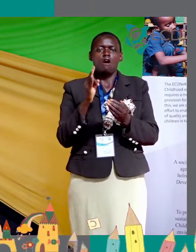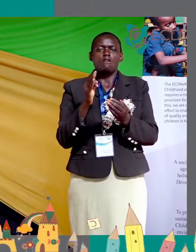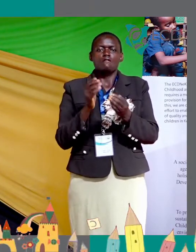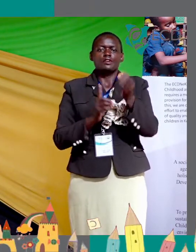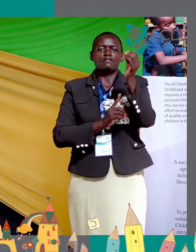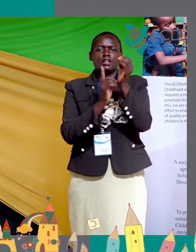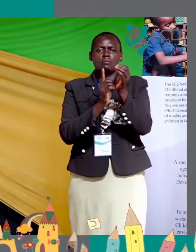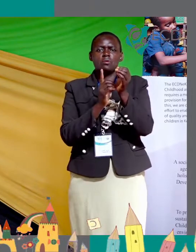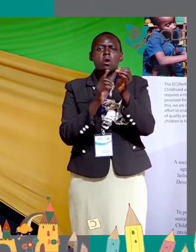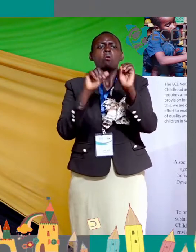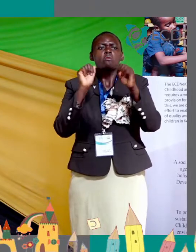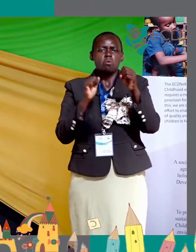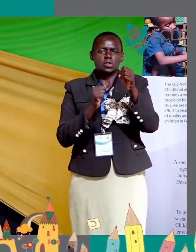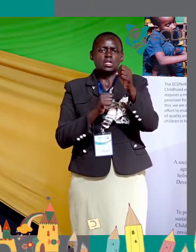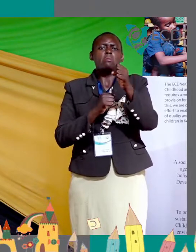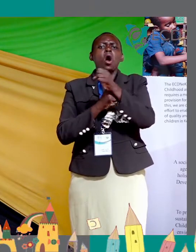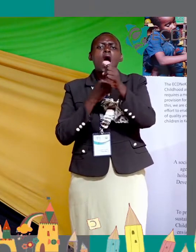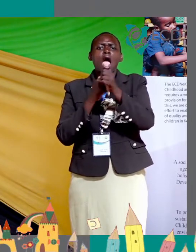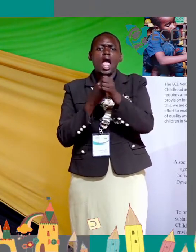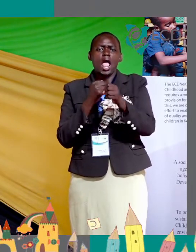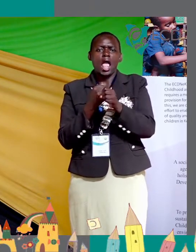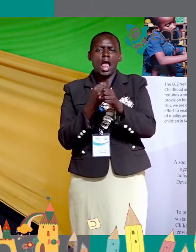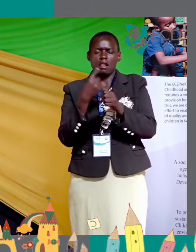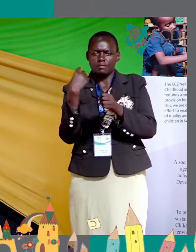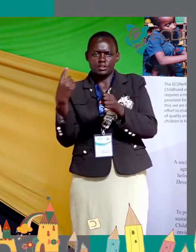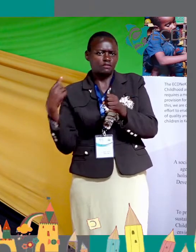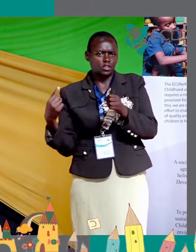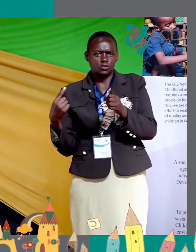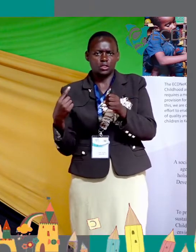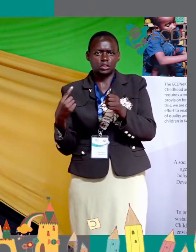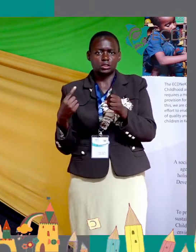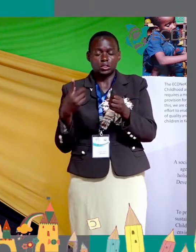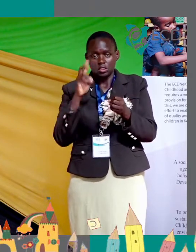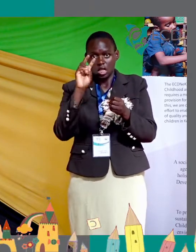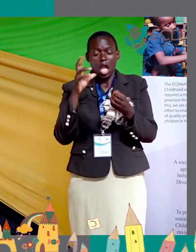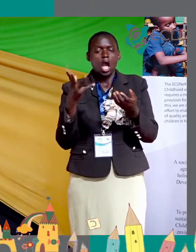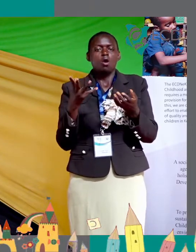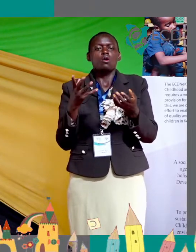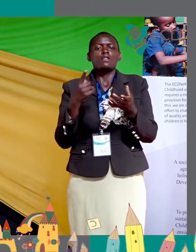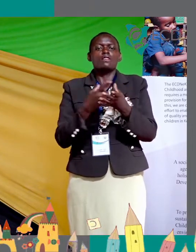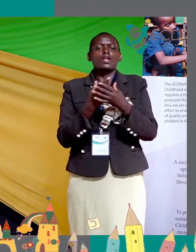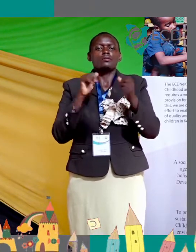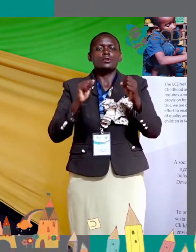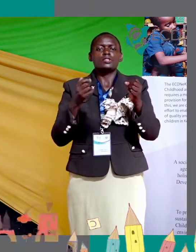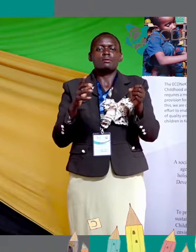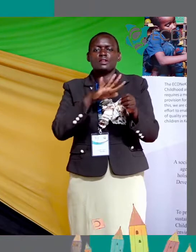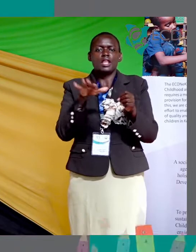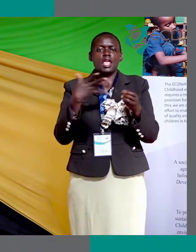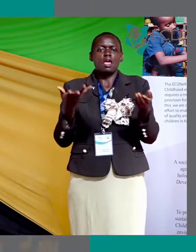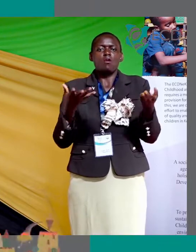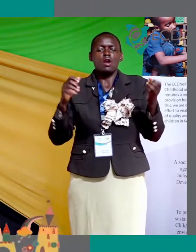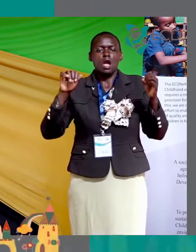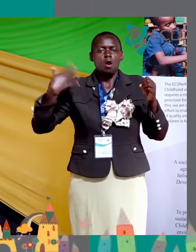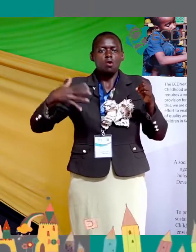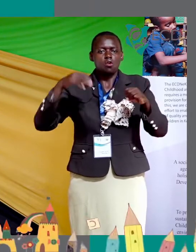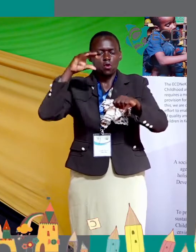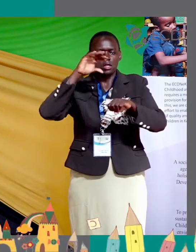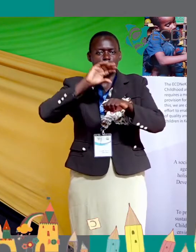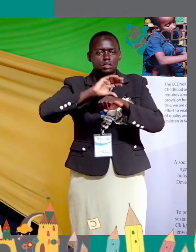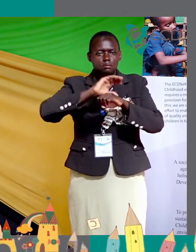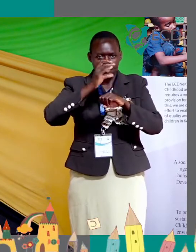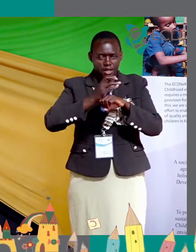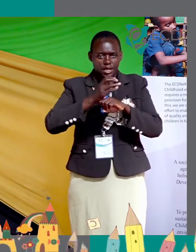an individual to negotiate, then that is the trouble. That is the teenage pregnancy. Because what happens, there